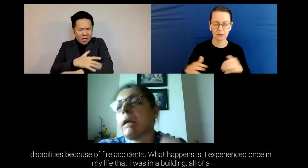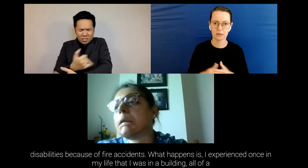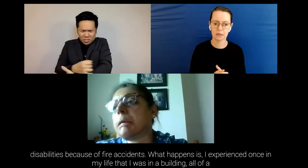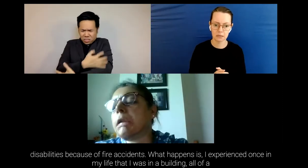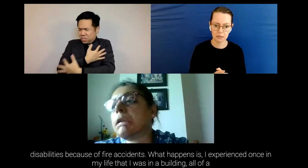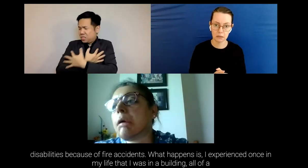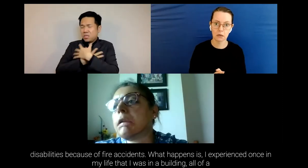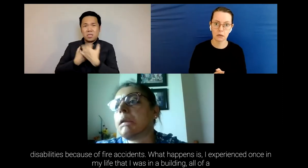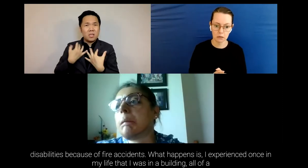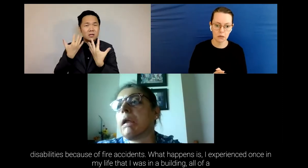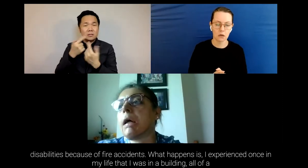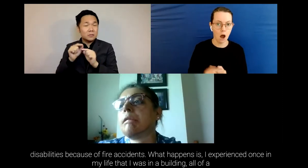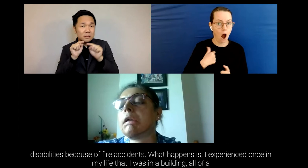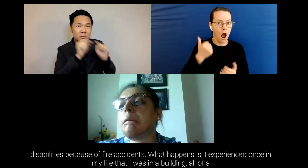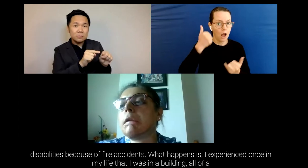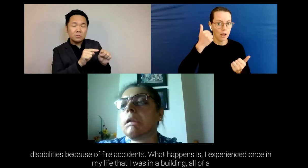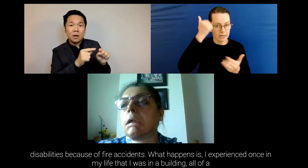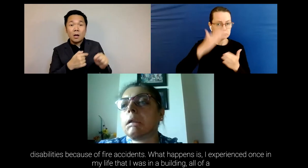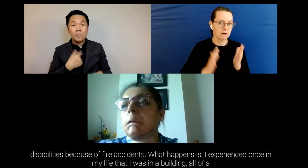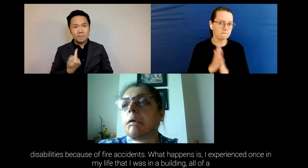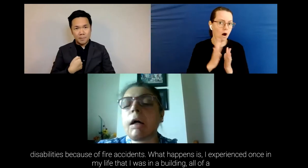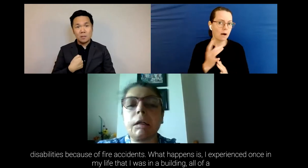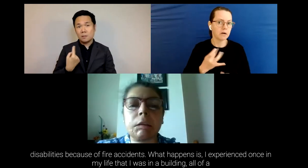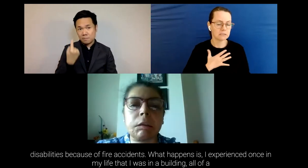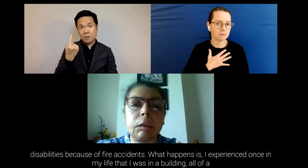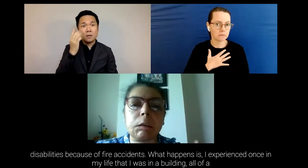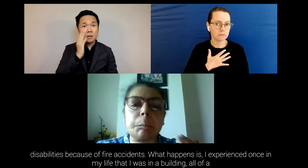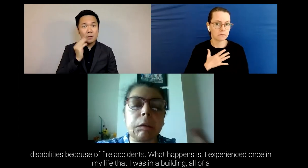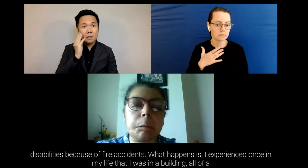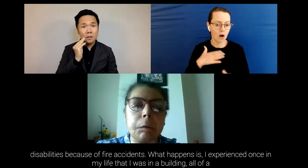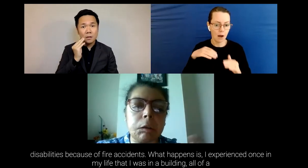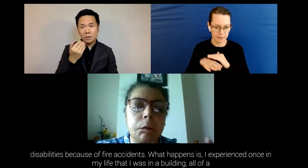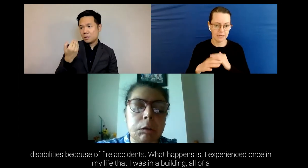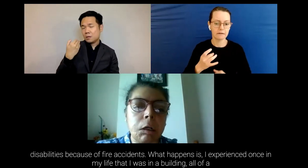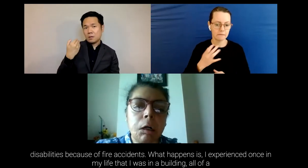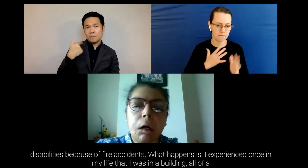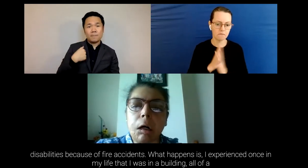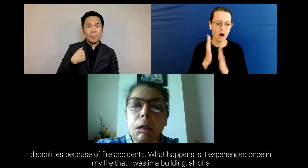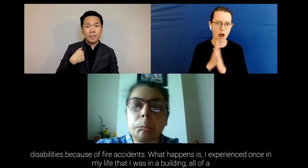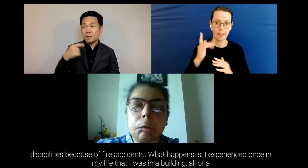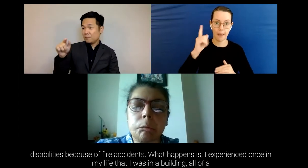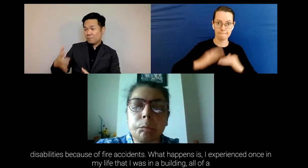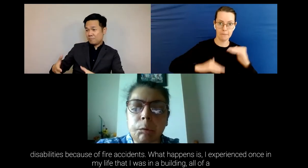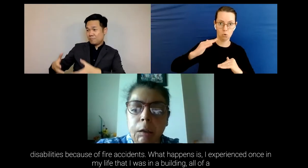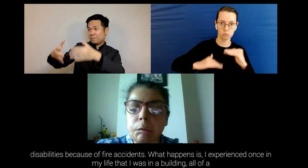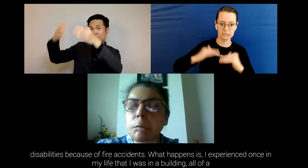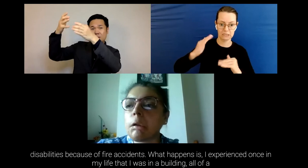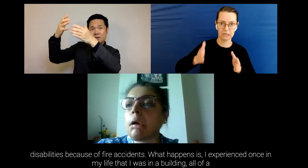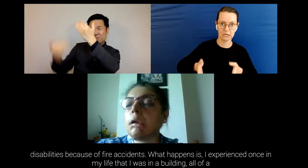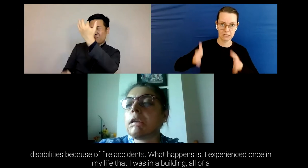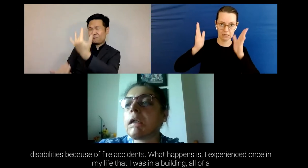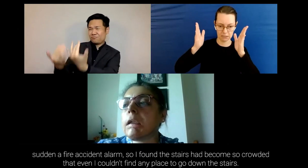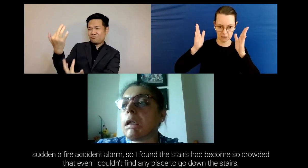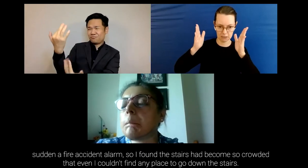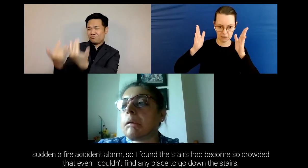accidents, I experienced once in my life that I was in a for IELTS exam, but that building was announced